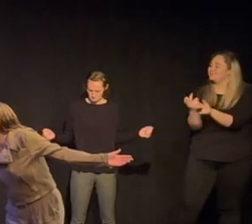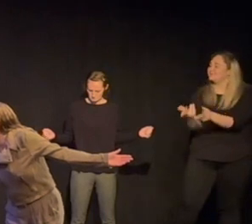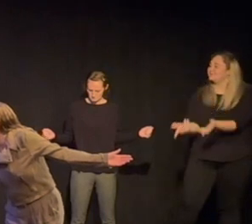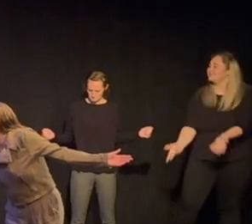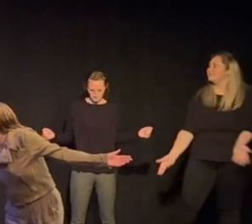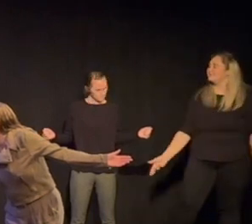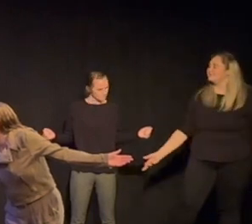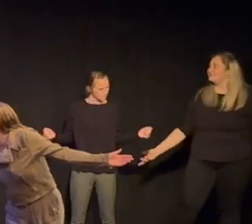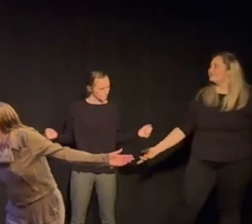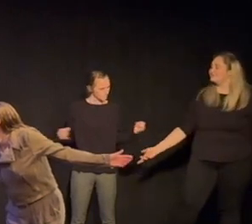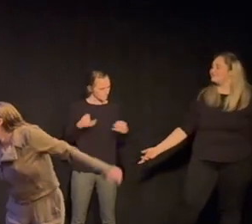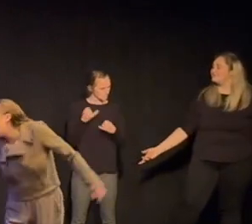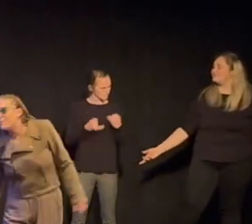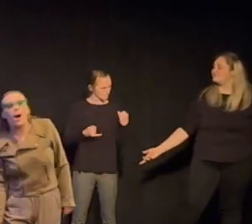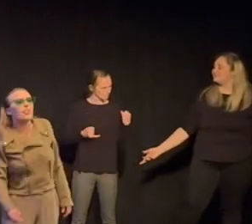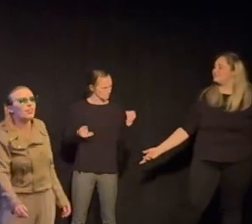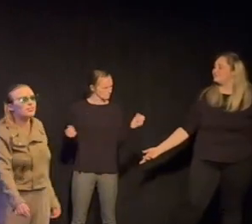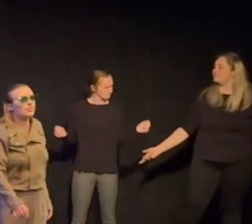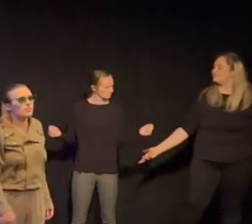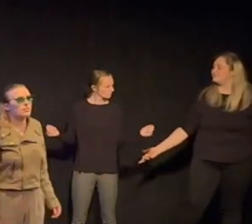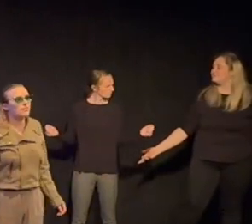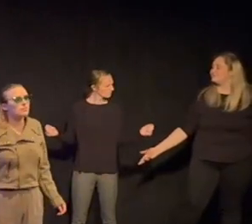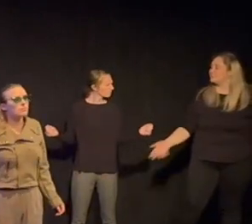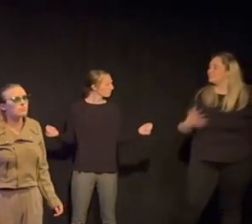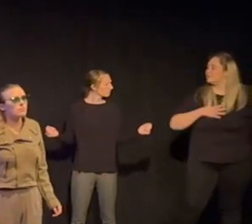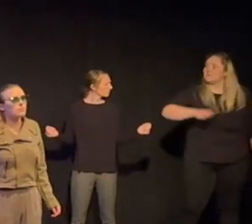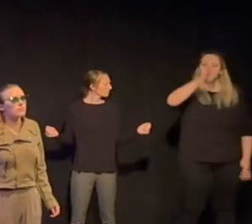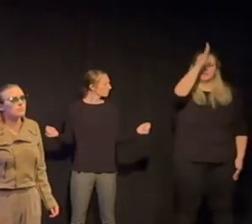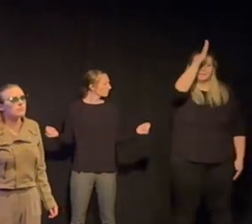The last? My father